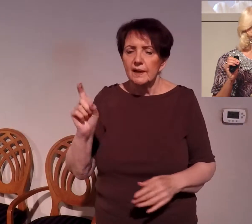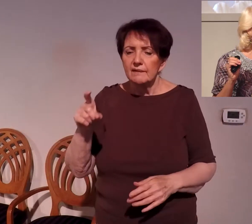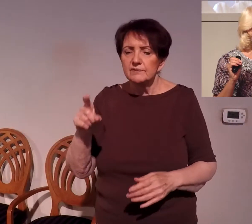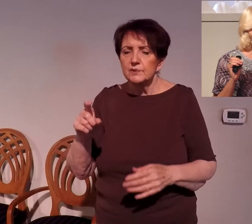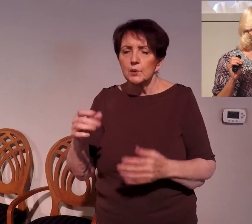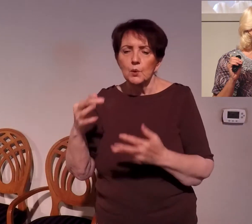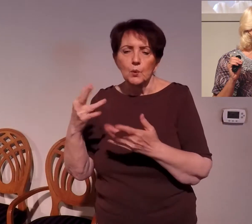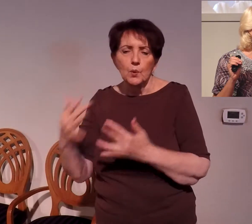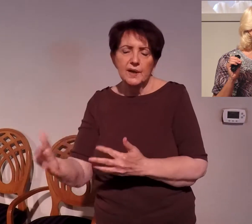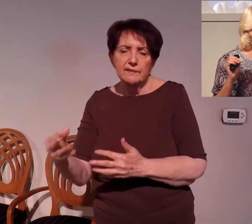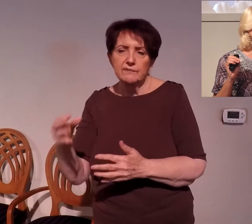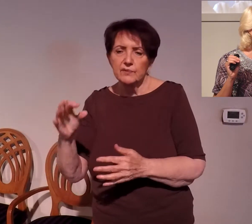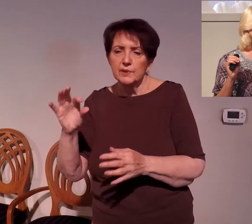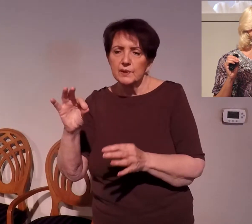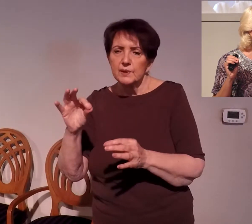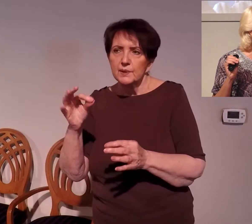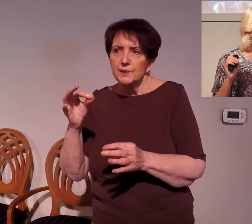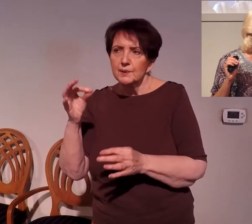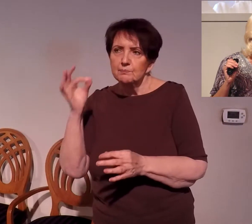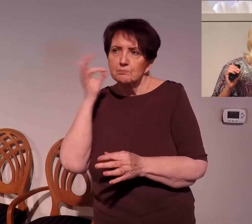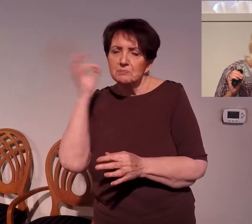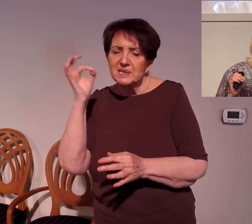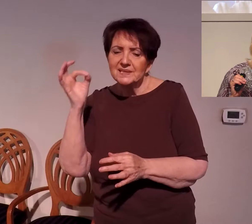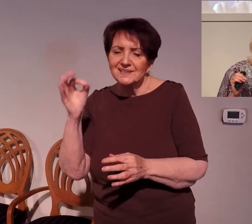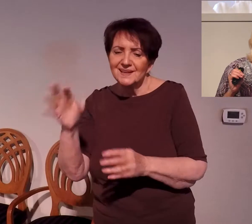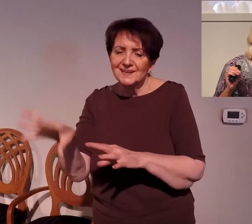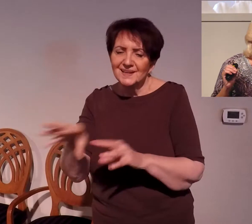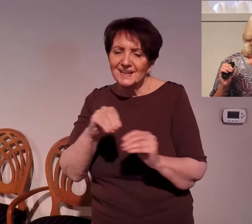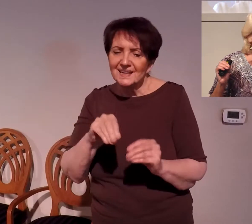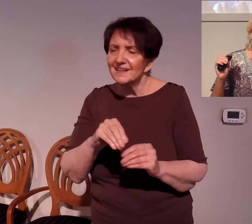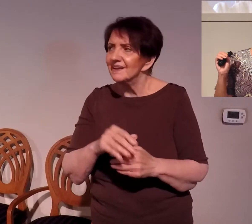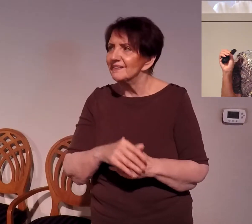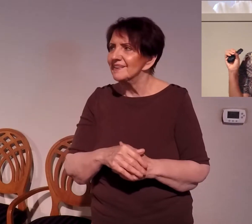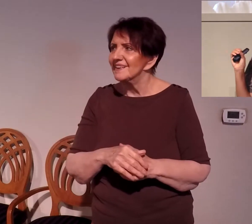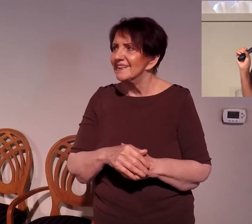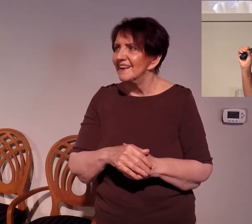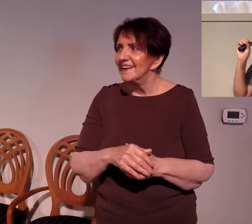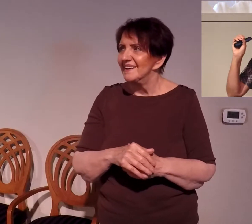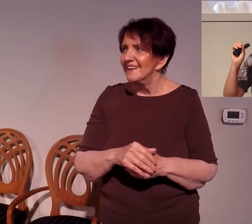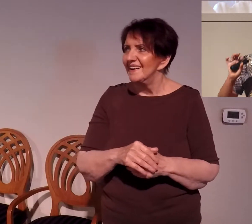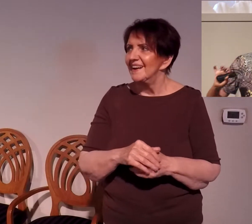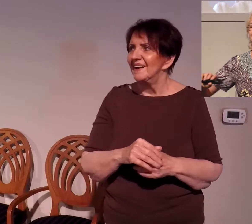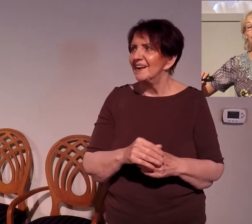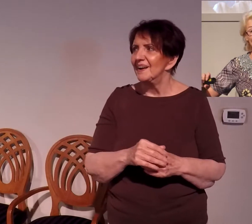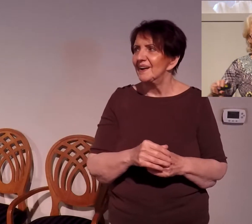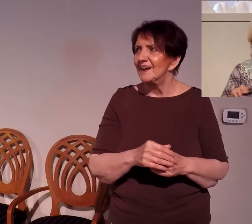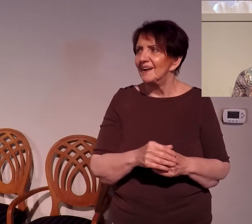little azalea and we'd eat the end of it and get the honey out of it, right? Did you ever do that? Yummy, yummy.